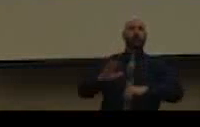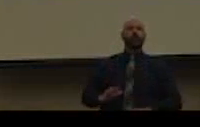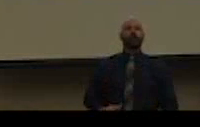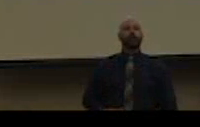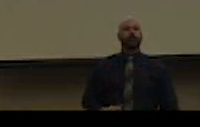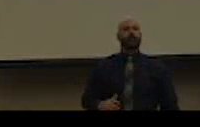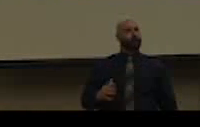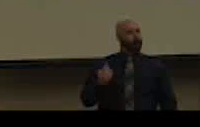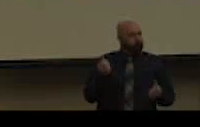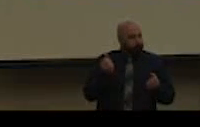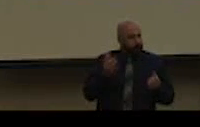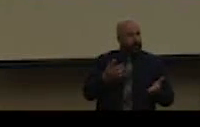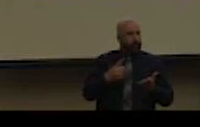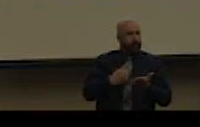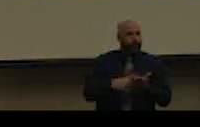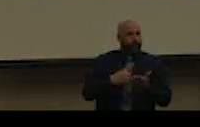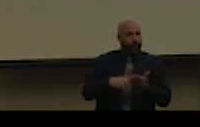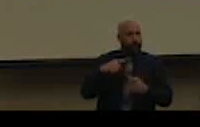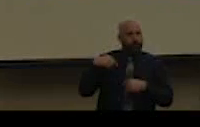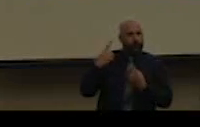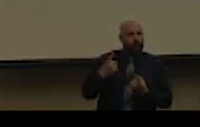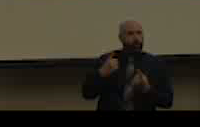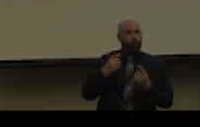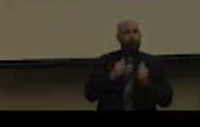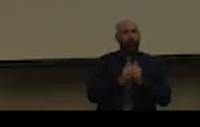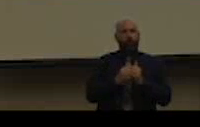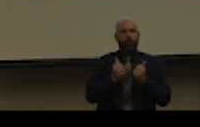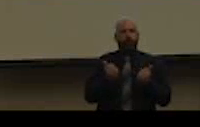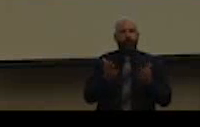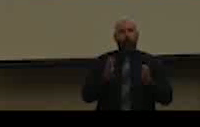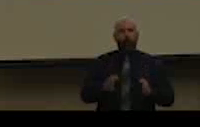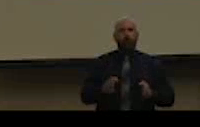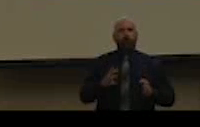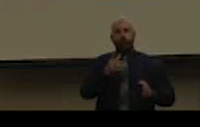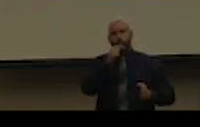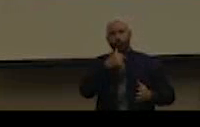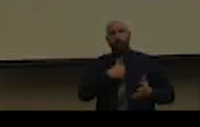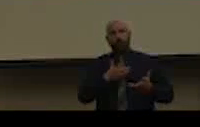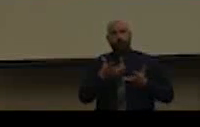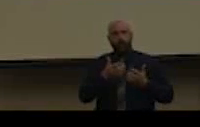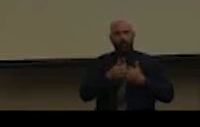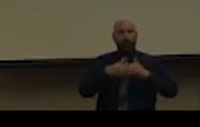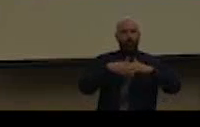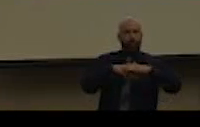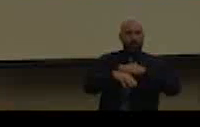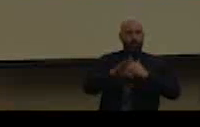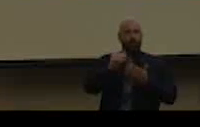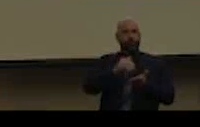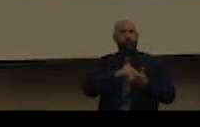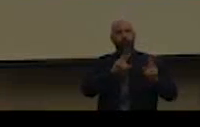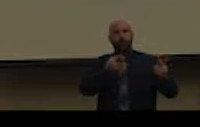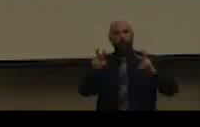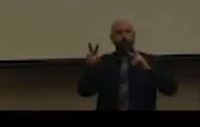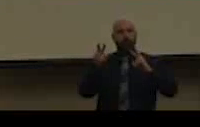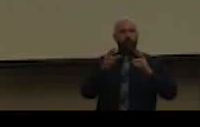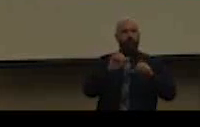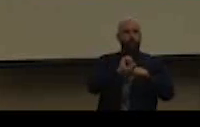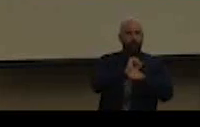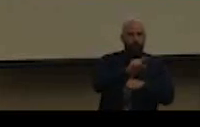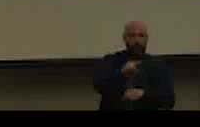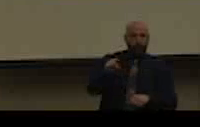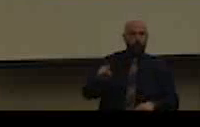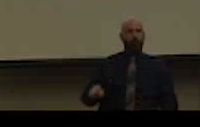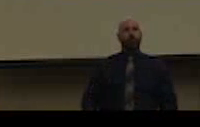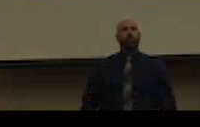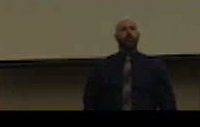plenty of conversations with providers, because that's normally what I deal with, you know, on the side of centers. And